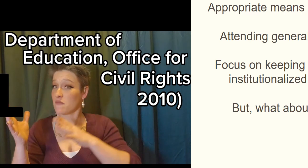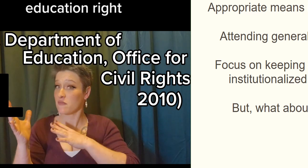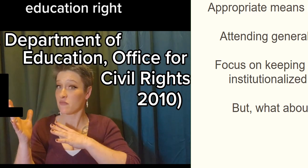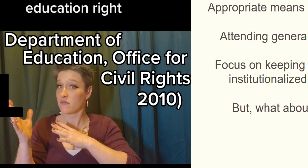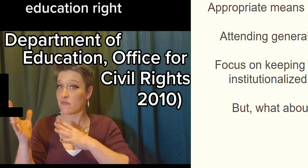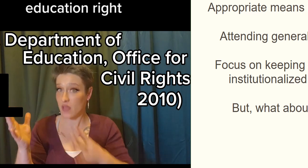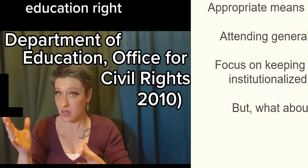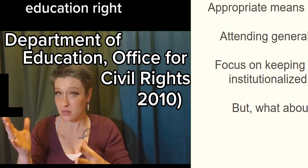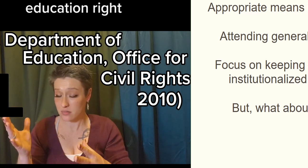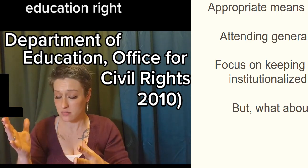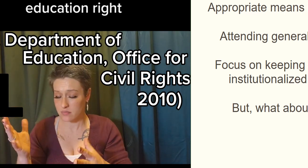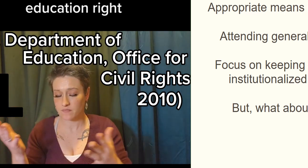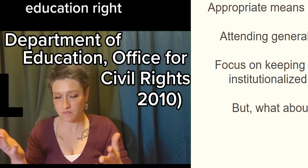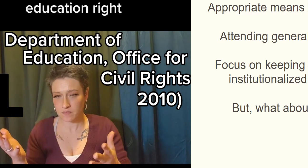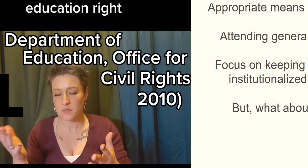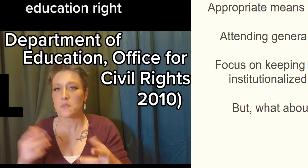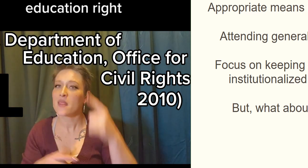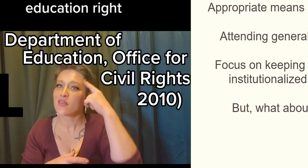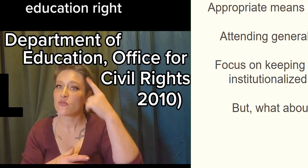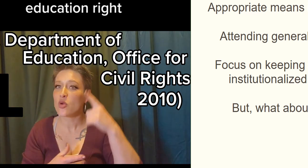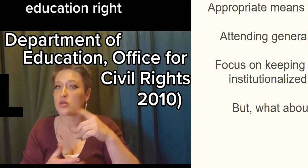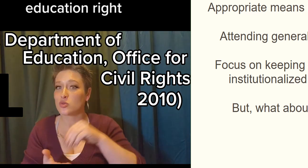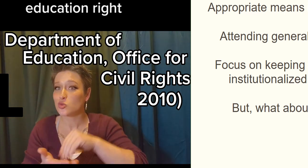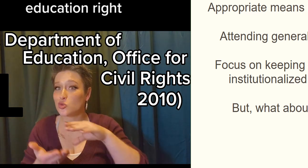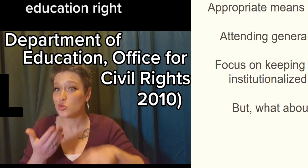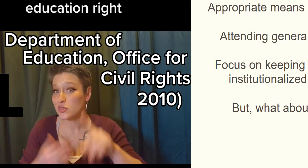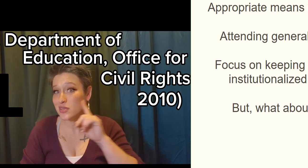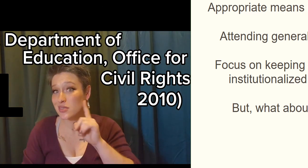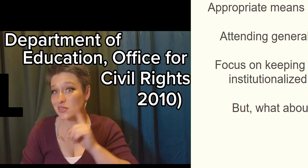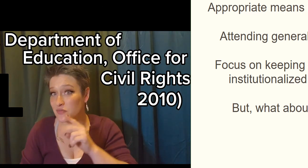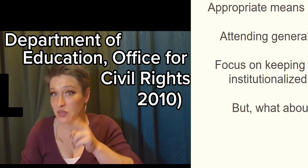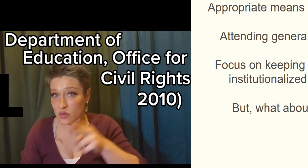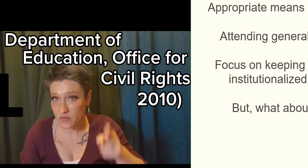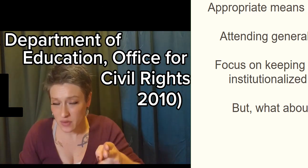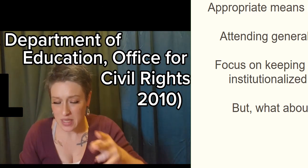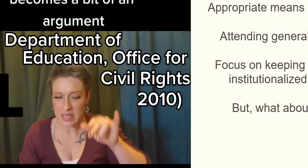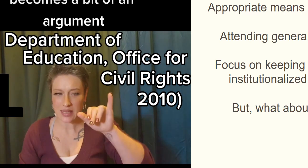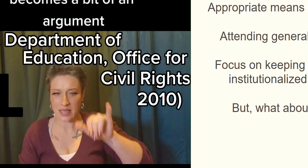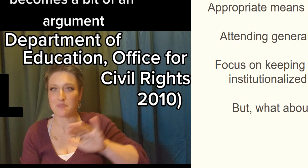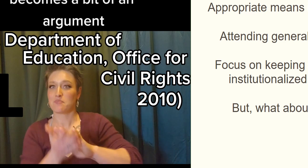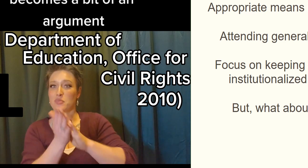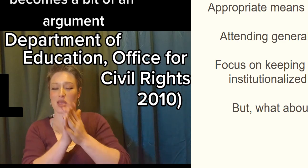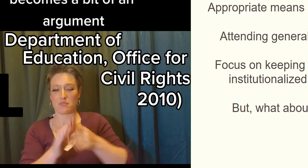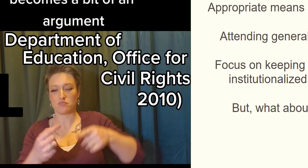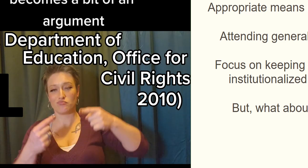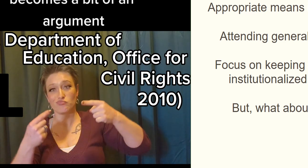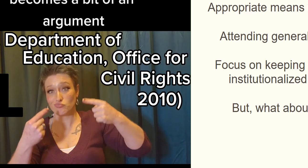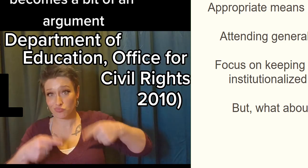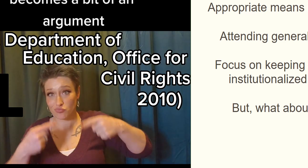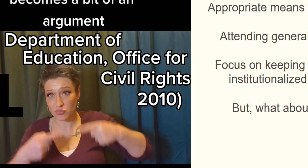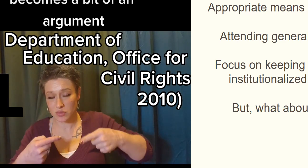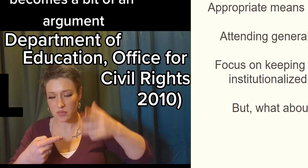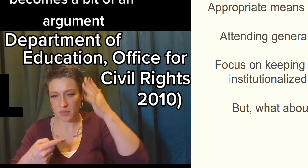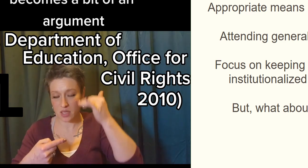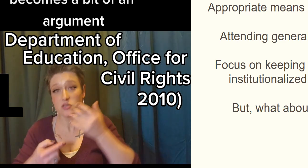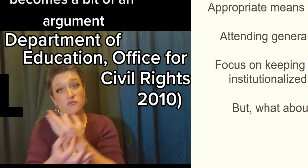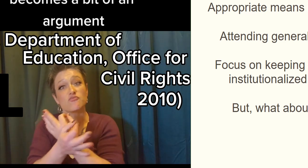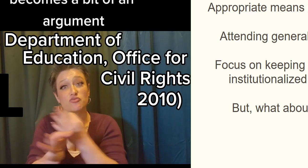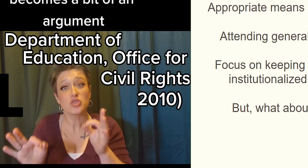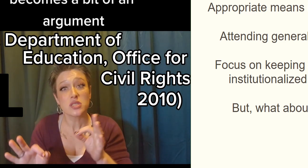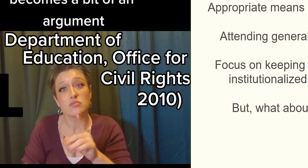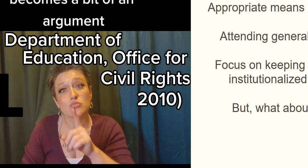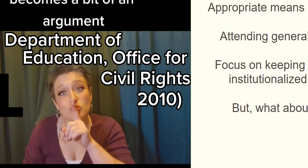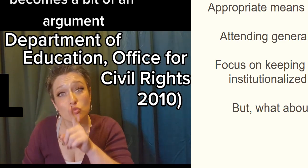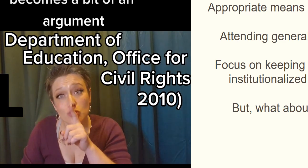the same as anybody receiving any other kind of education, right? For students who are deaf and hard of hearing, that becomes